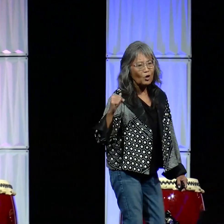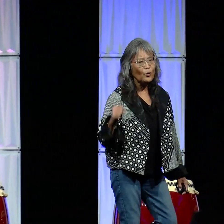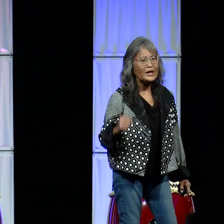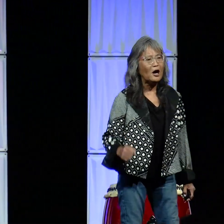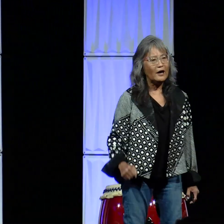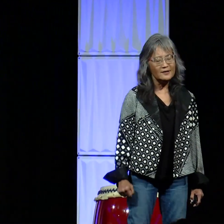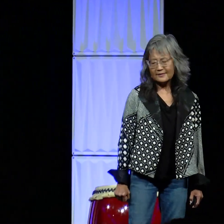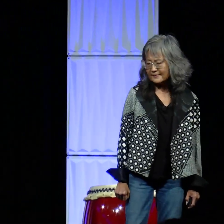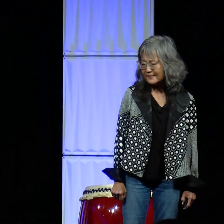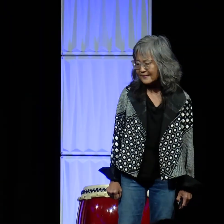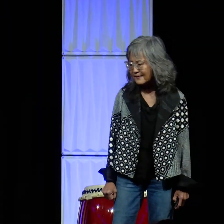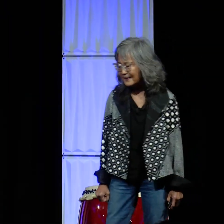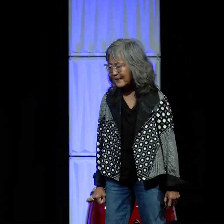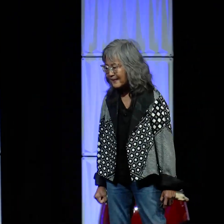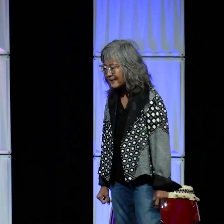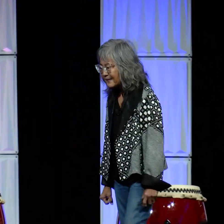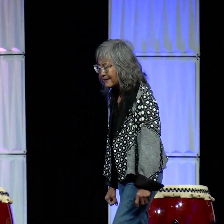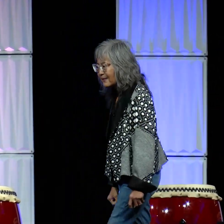be who we are.